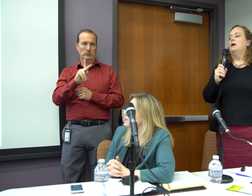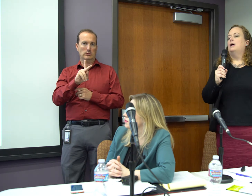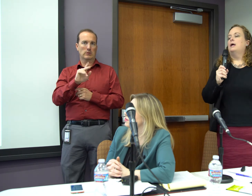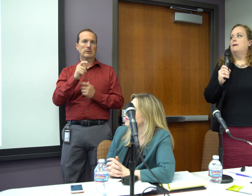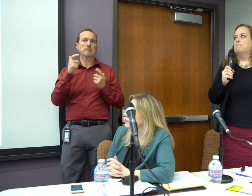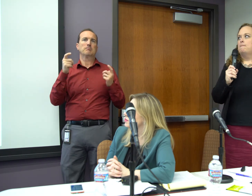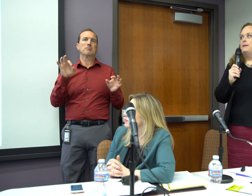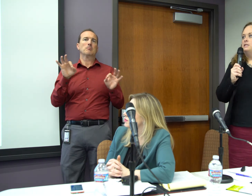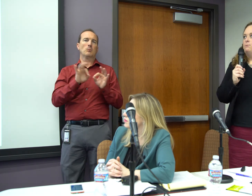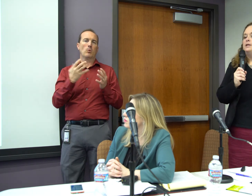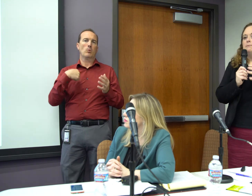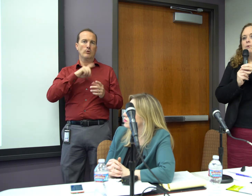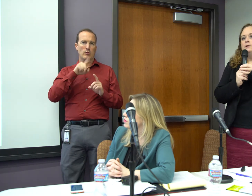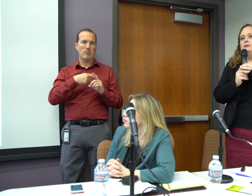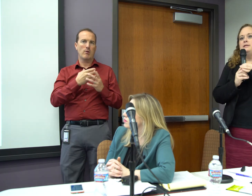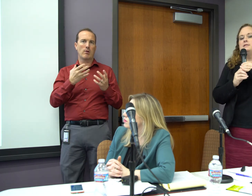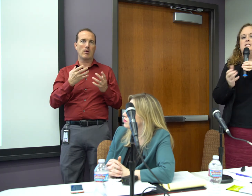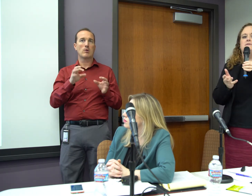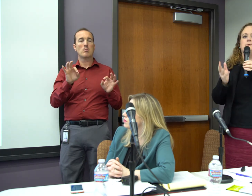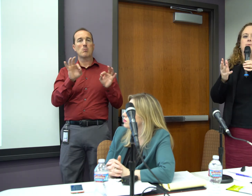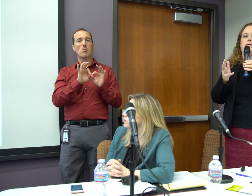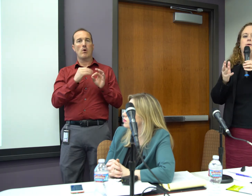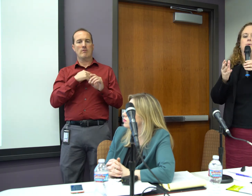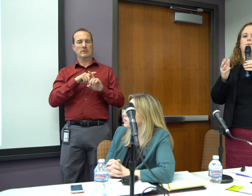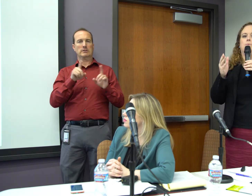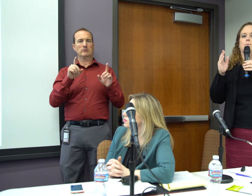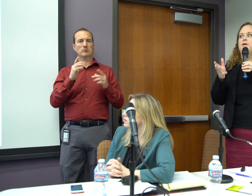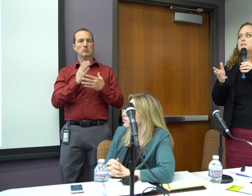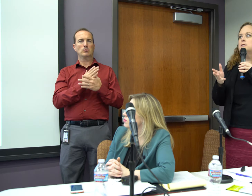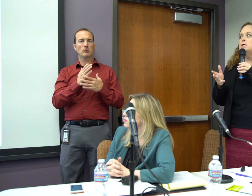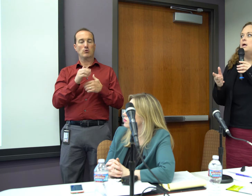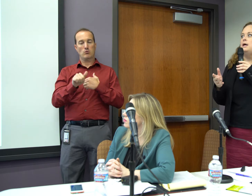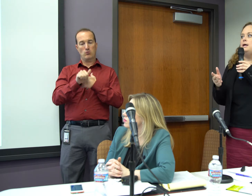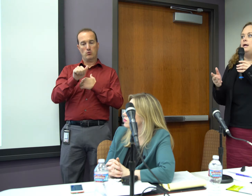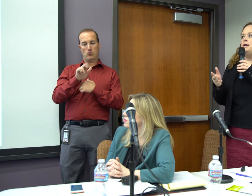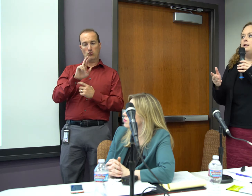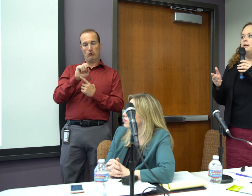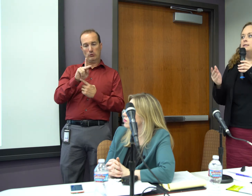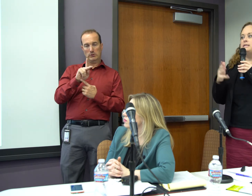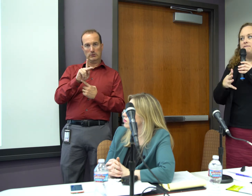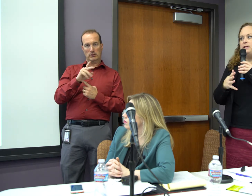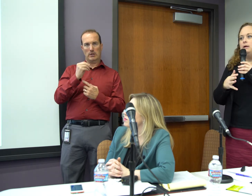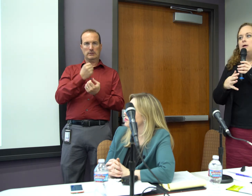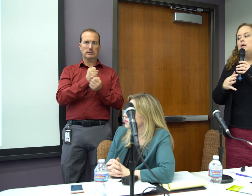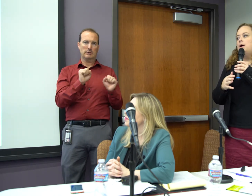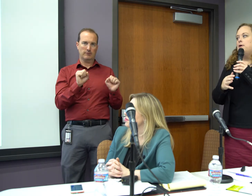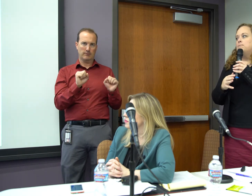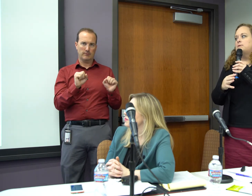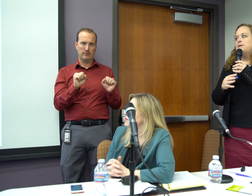And it's really important that there's a difference between risk and